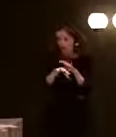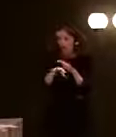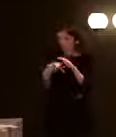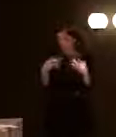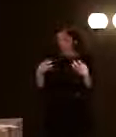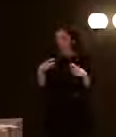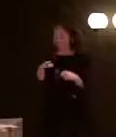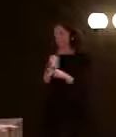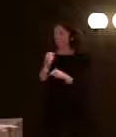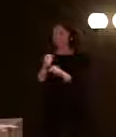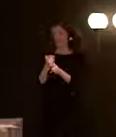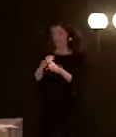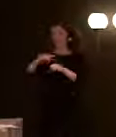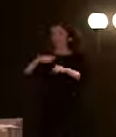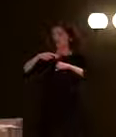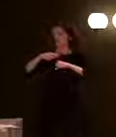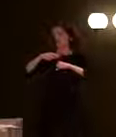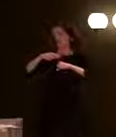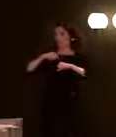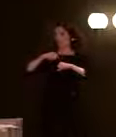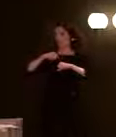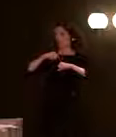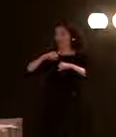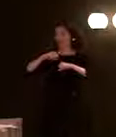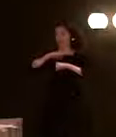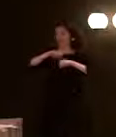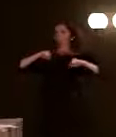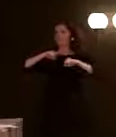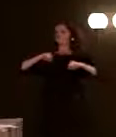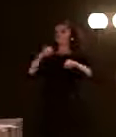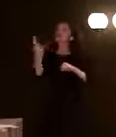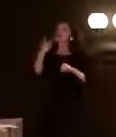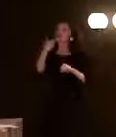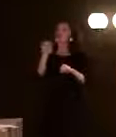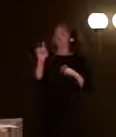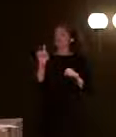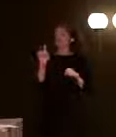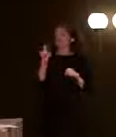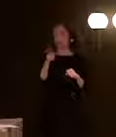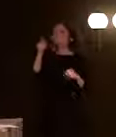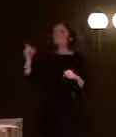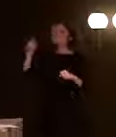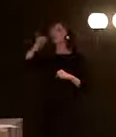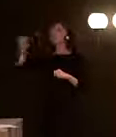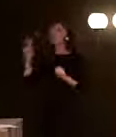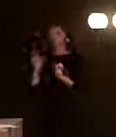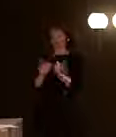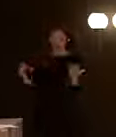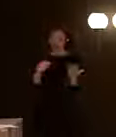is reading a map and understanding a relationship between a map and the real space.